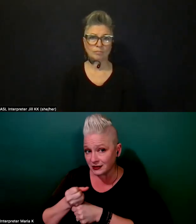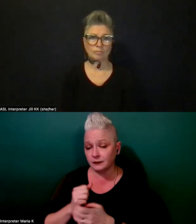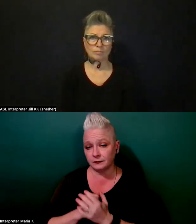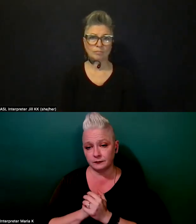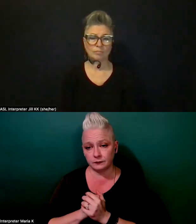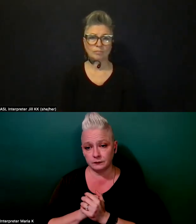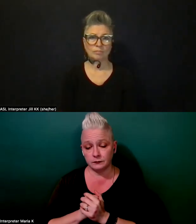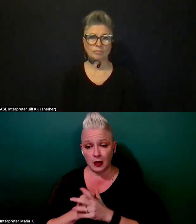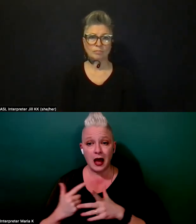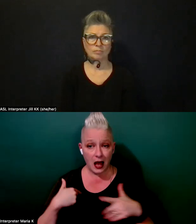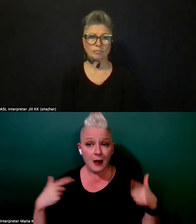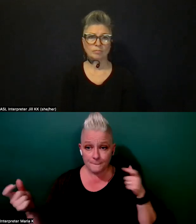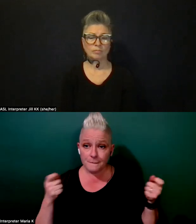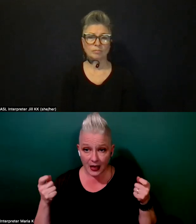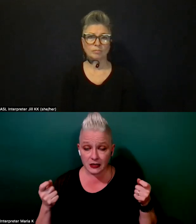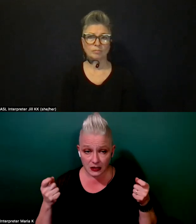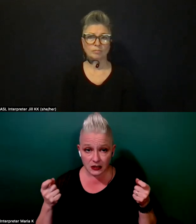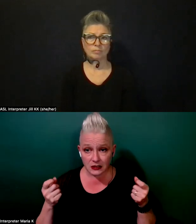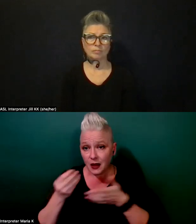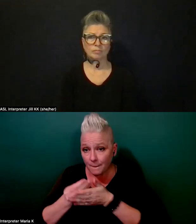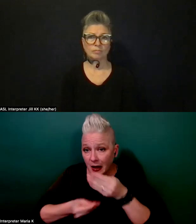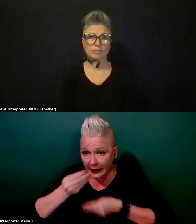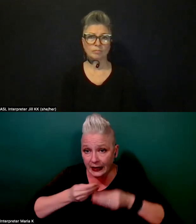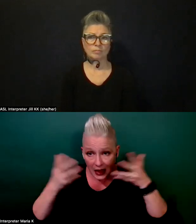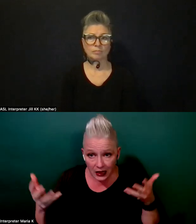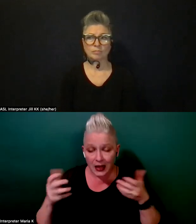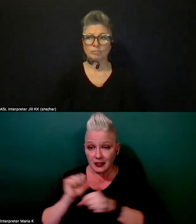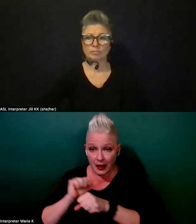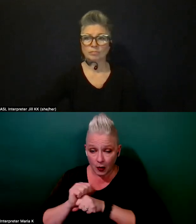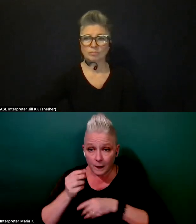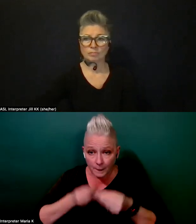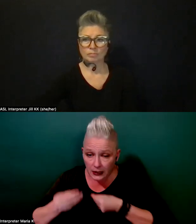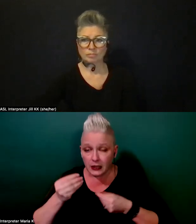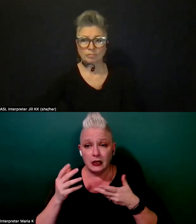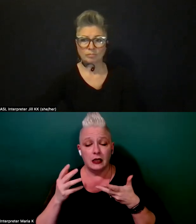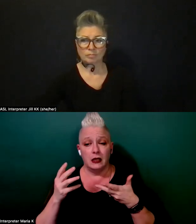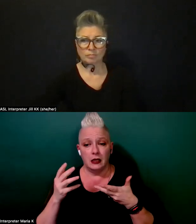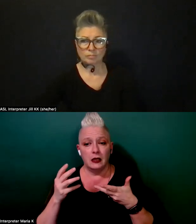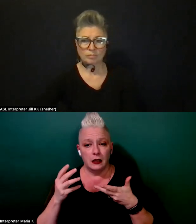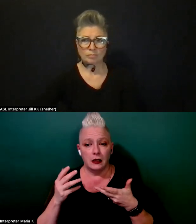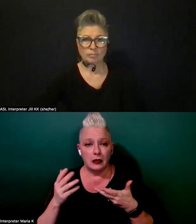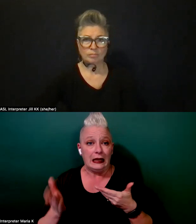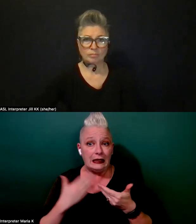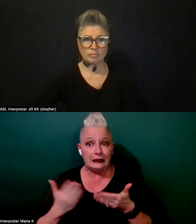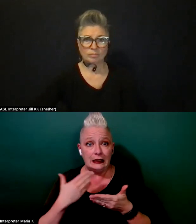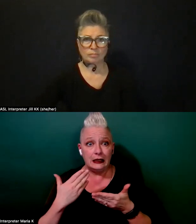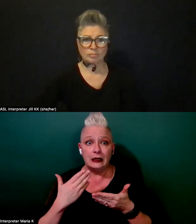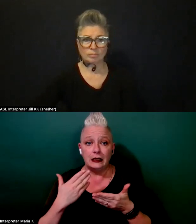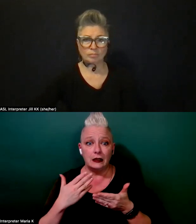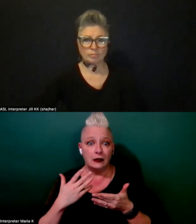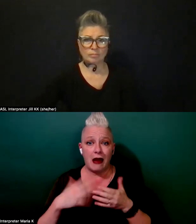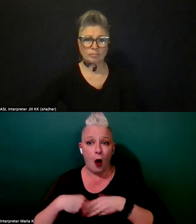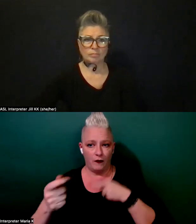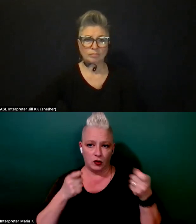like large amounts of like budget money and like labor money and that can easily get out of hand. So like you definitely want